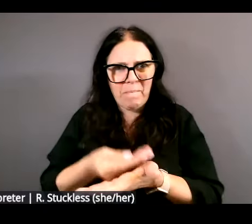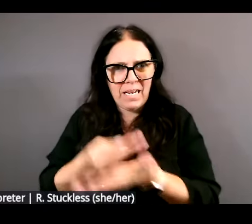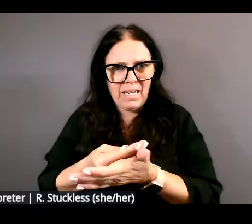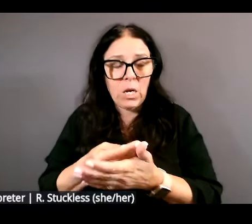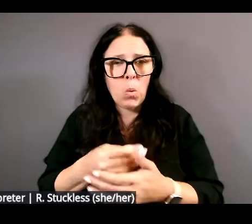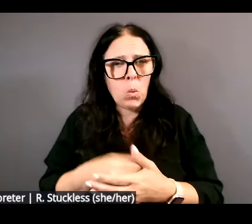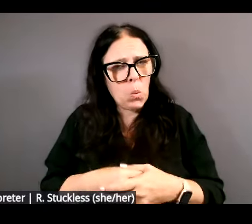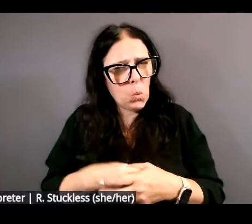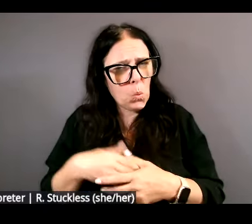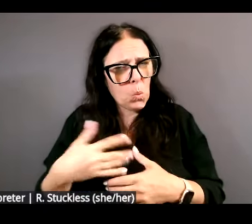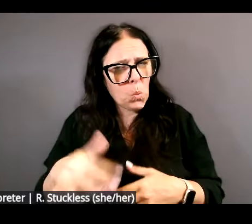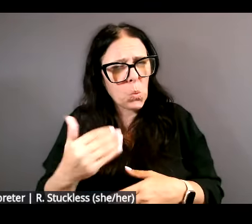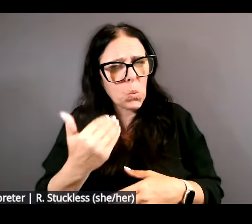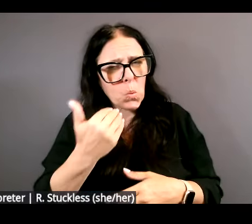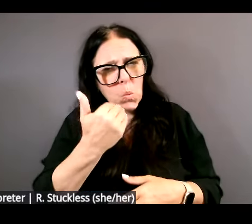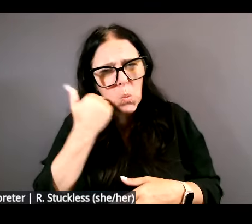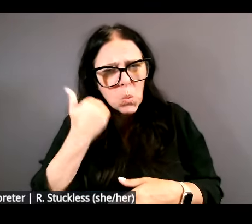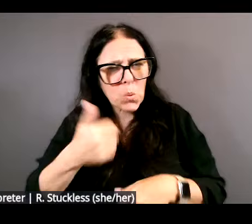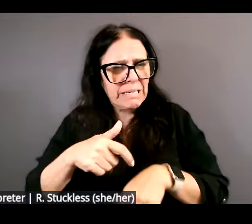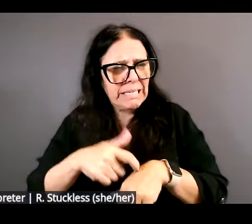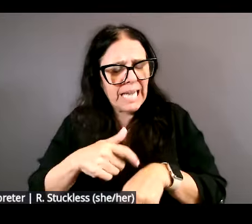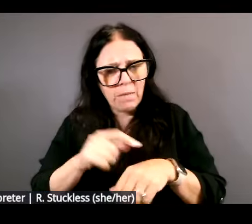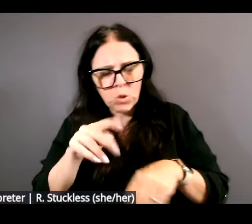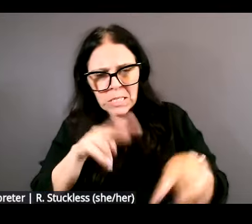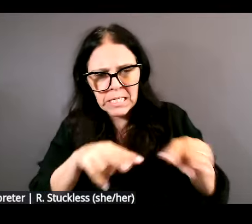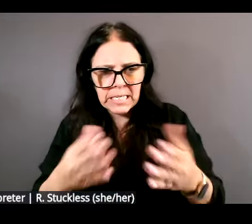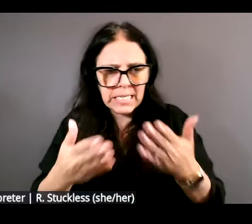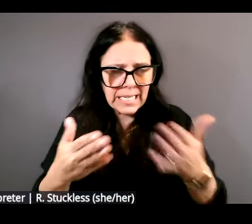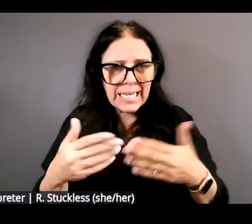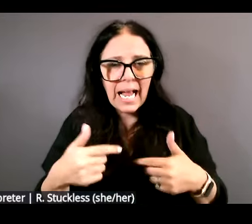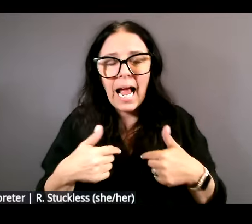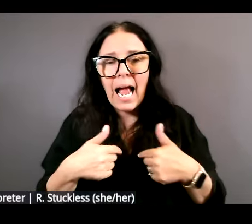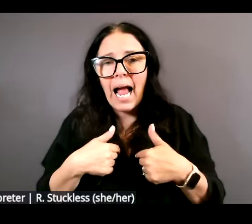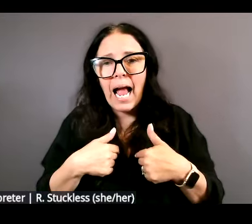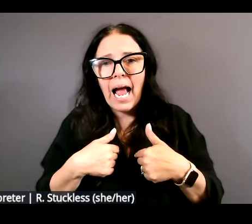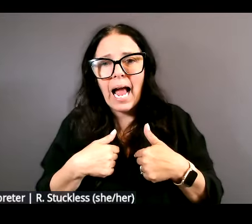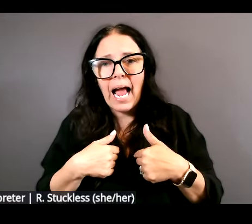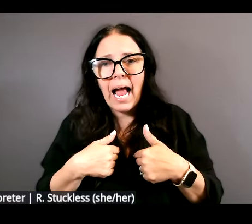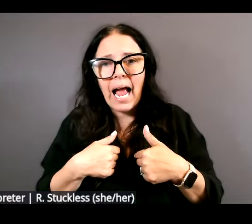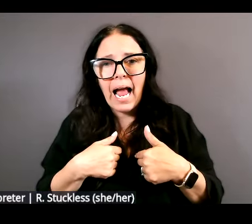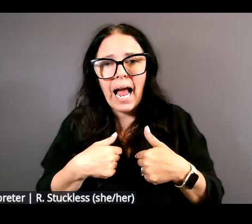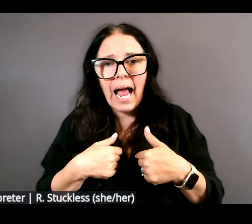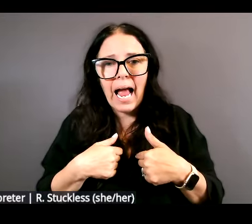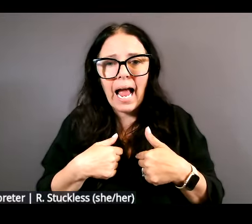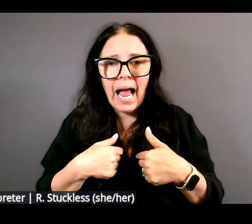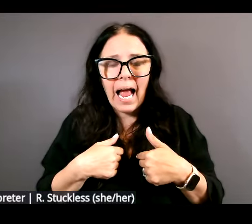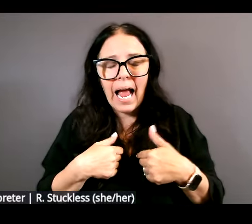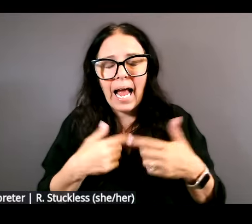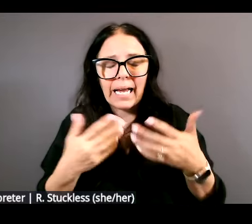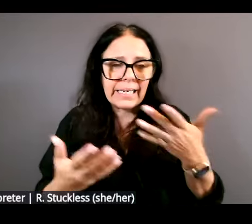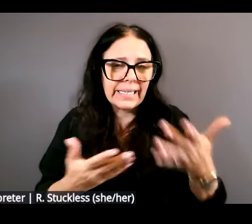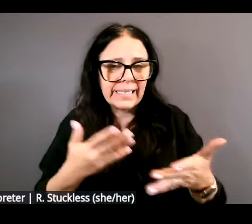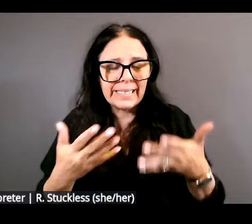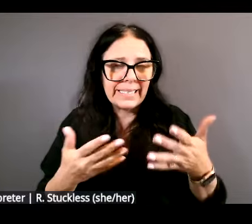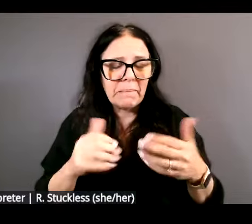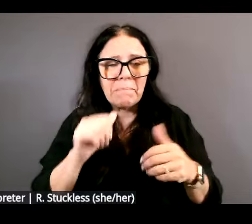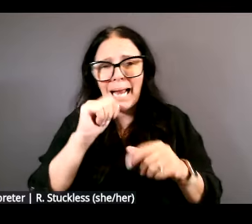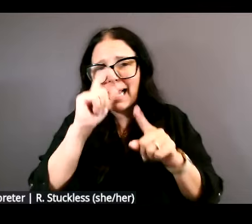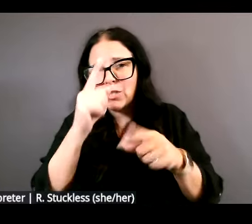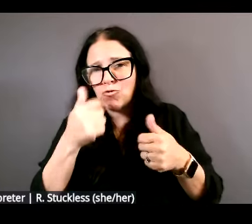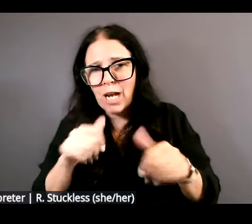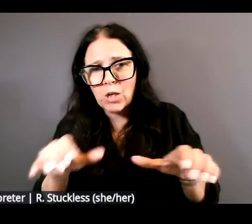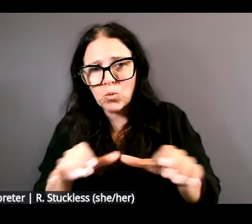time is just not possible. So I'm not trying to do the impossible, but is there any way that